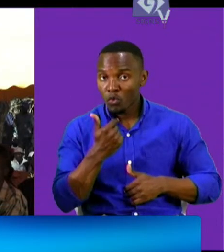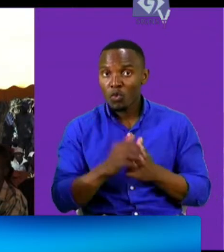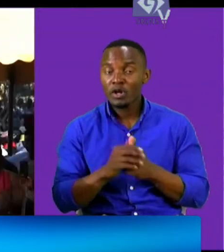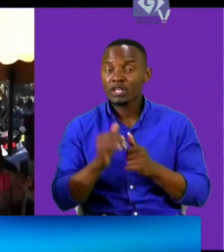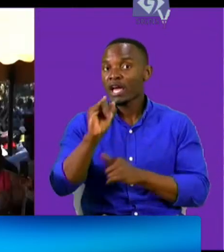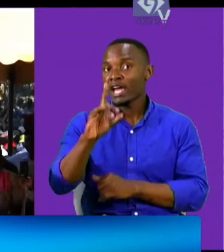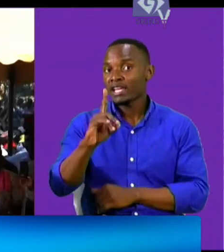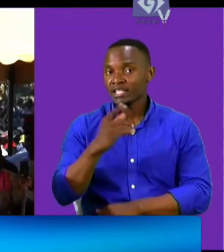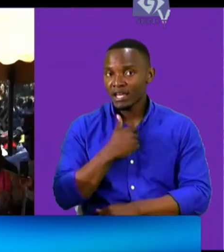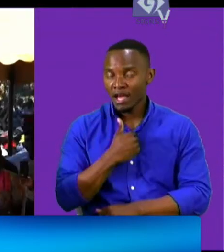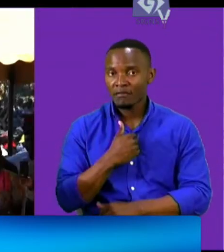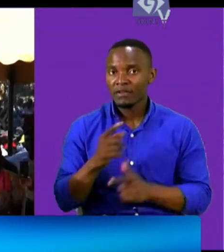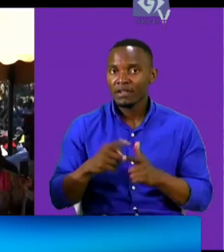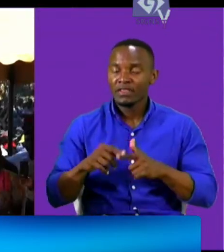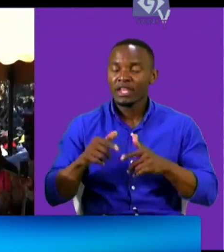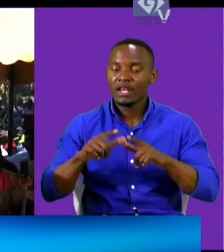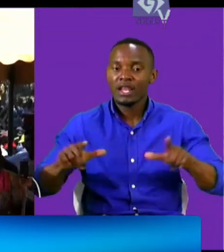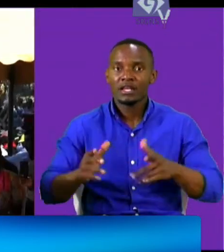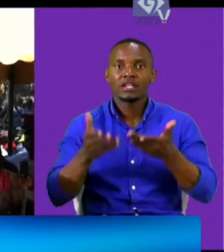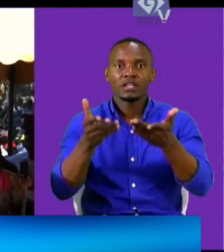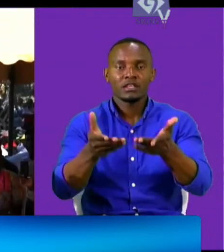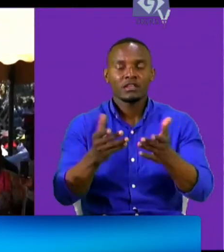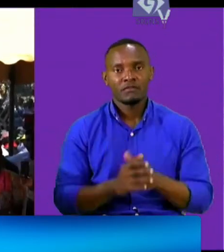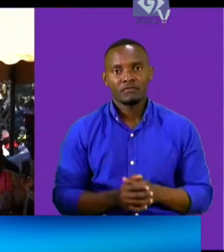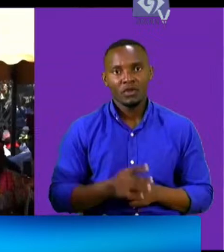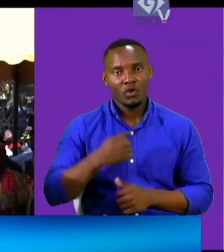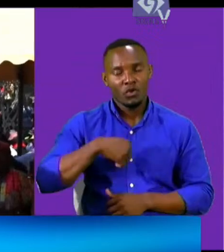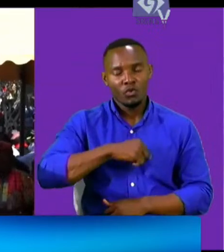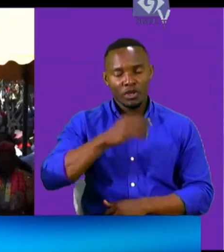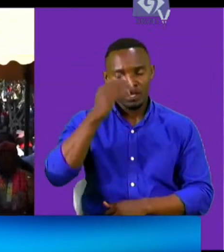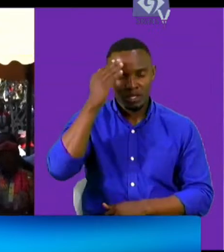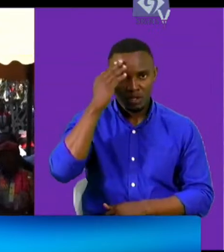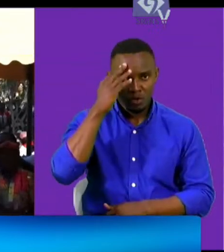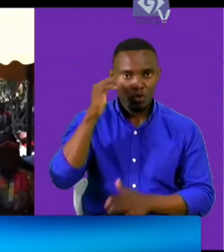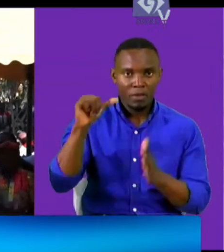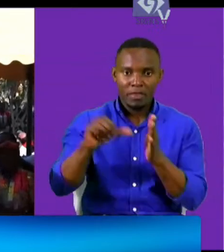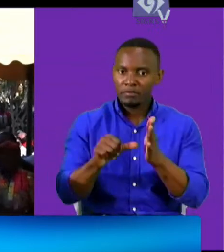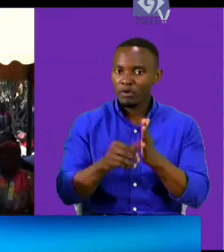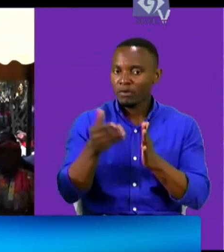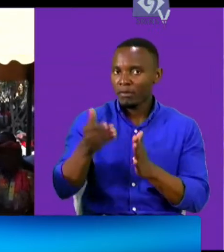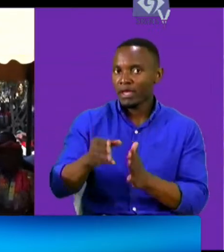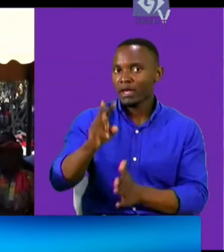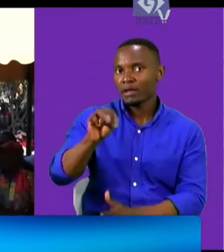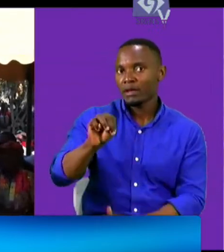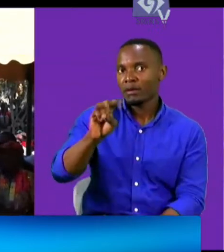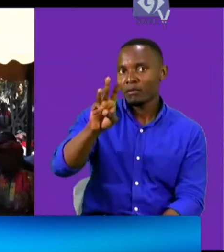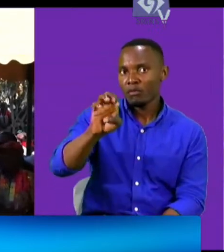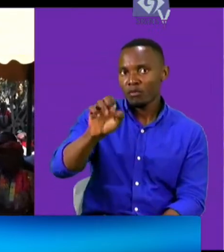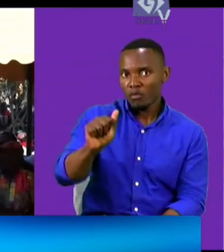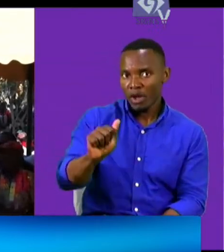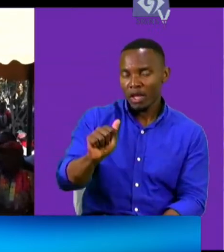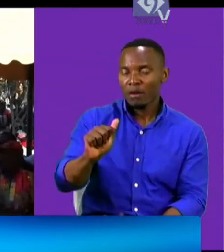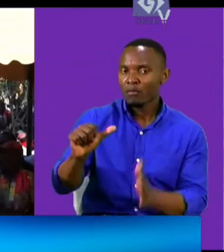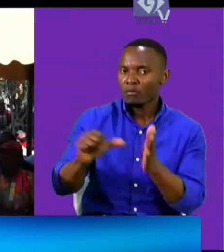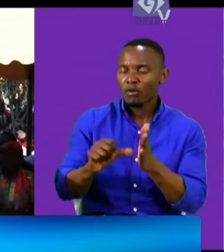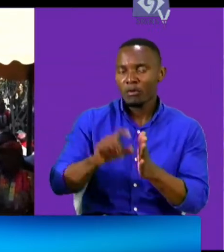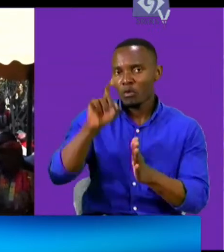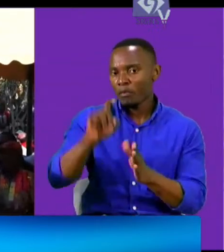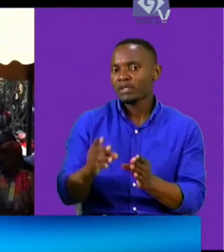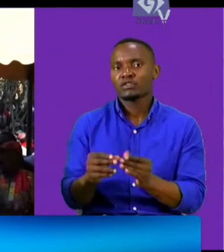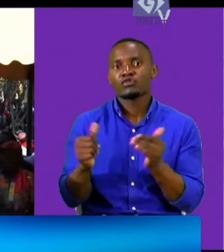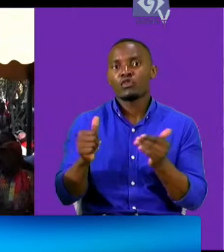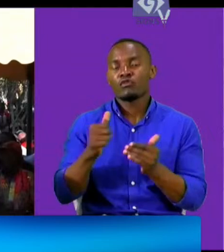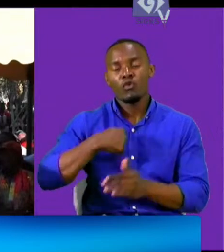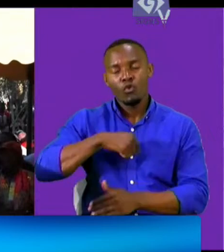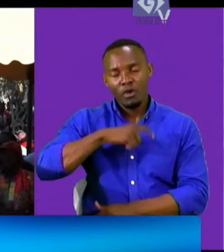shamba. Hii maneno ya concept, mnajua hiyo ndio shinda ya Mwea settlement scheme. We must sort it out because we must know where the problem